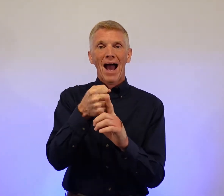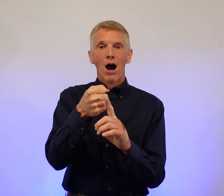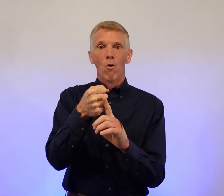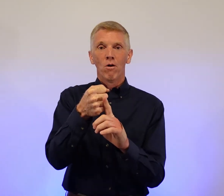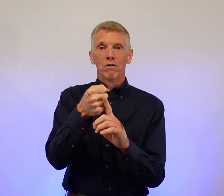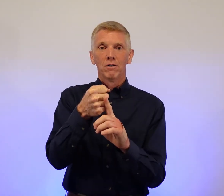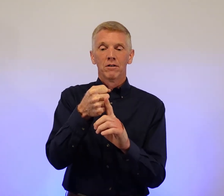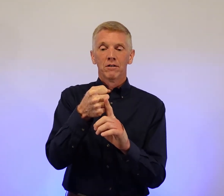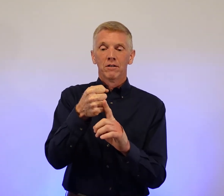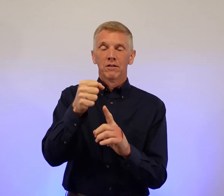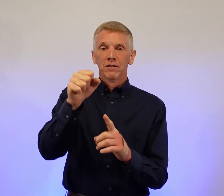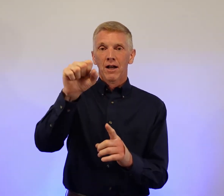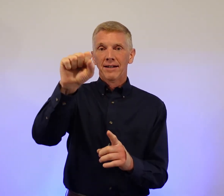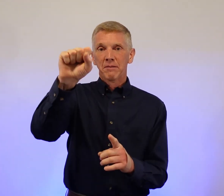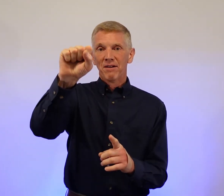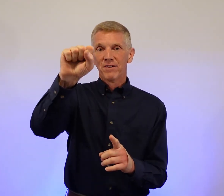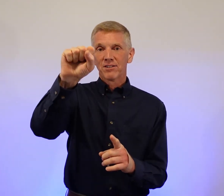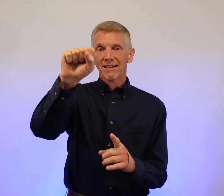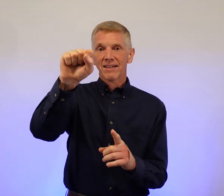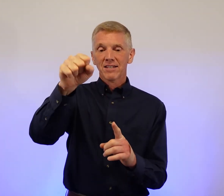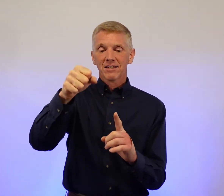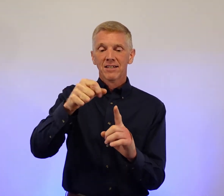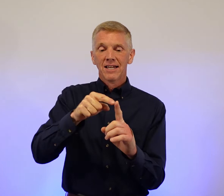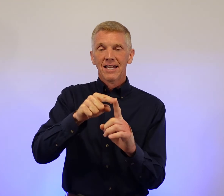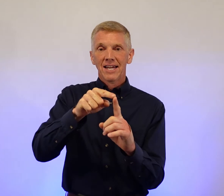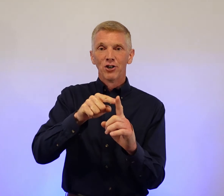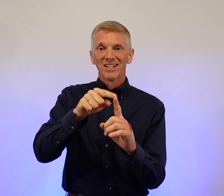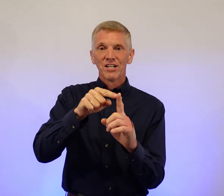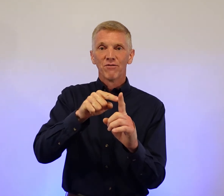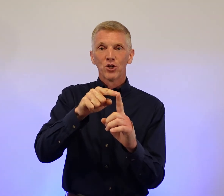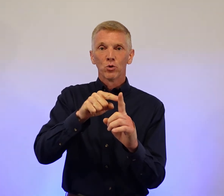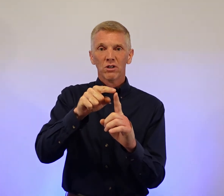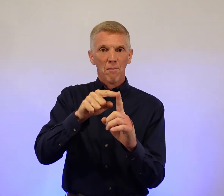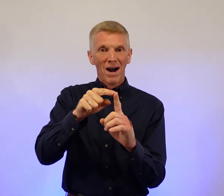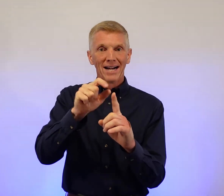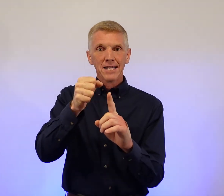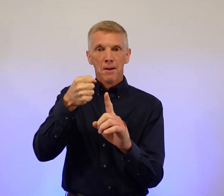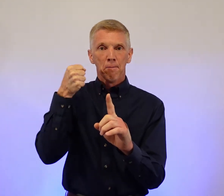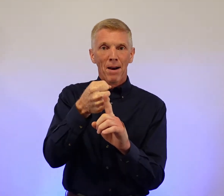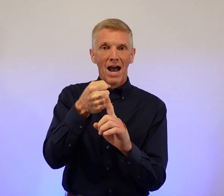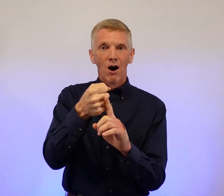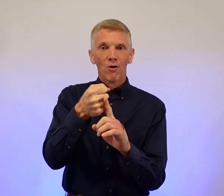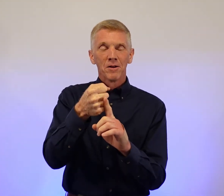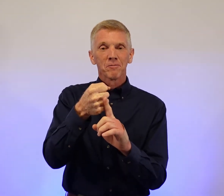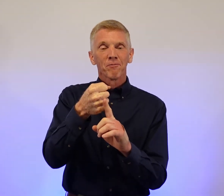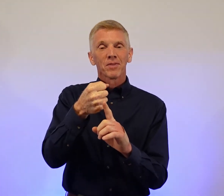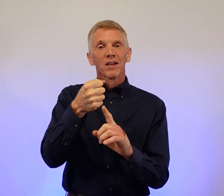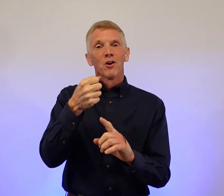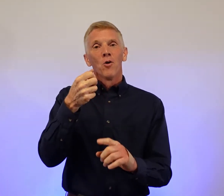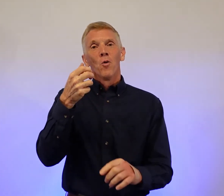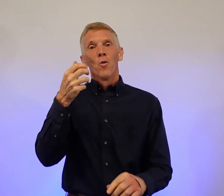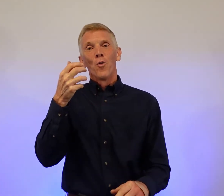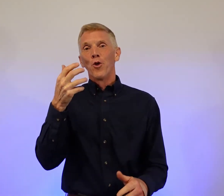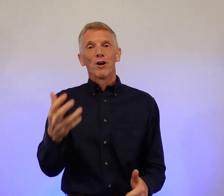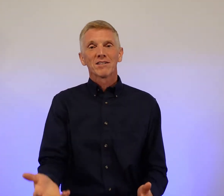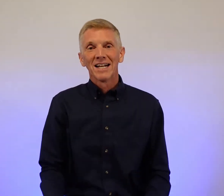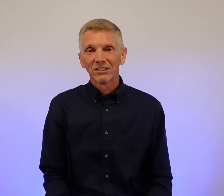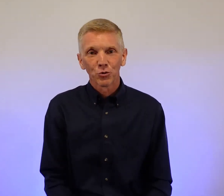Pow. I take my fist like this. Here's an individual, a body. Pow. There isn't an English word